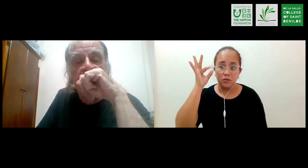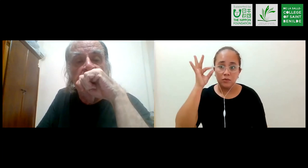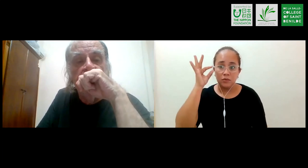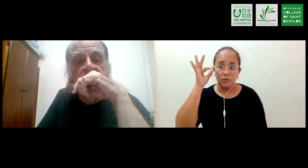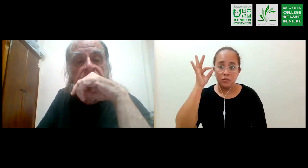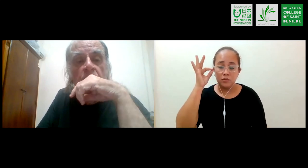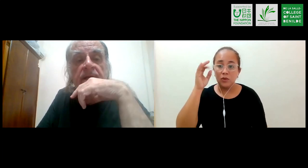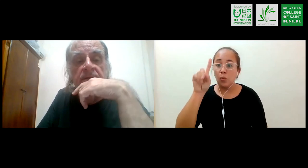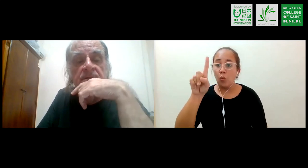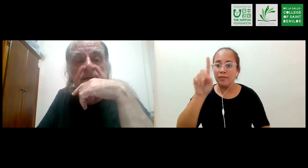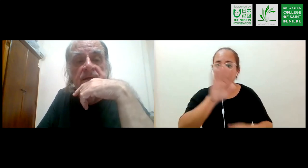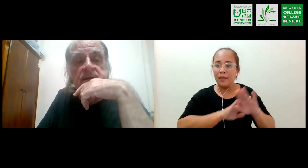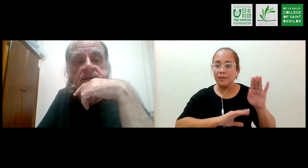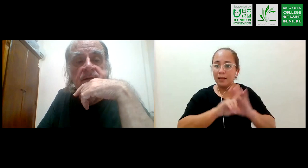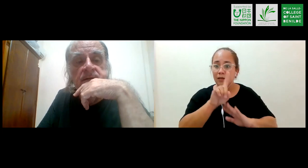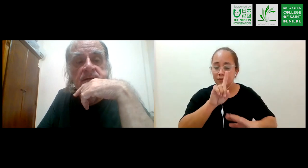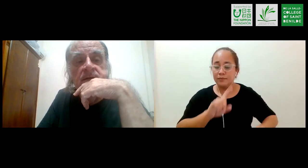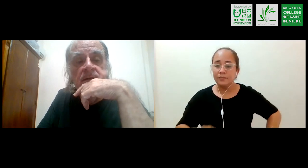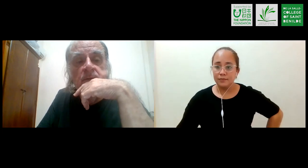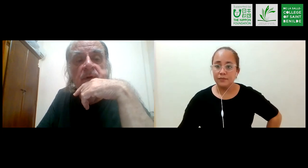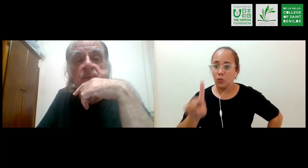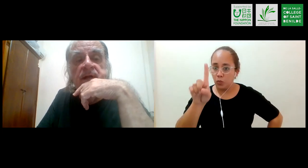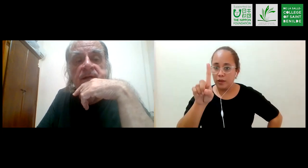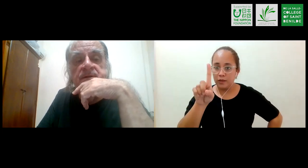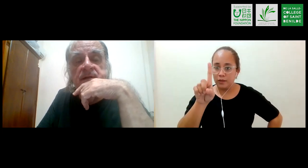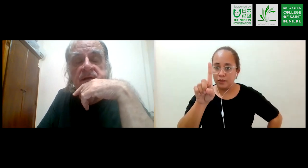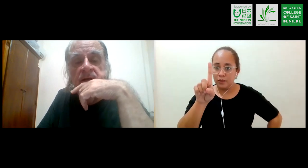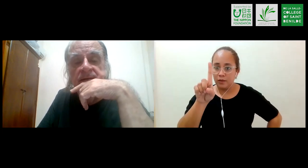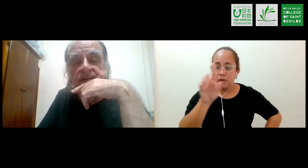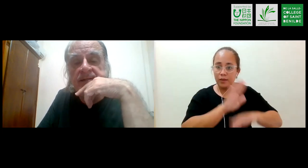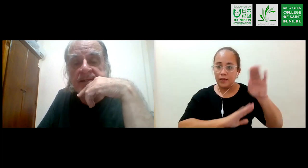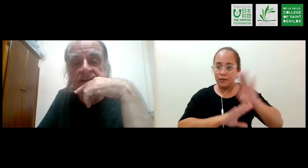One-handed Mine, sign, yeah. two-handed, One-handed sir. sign,